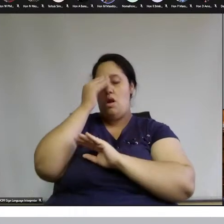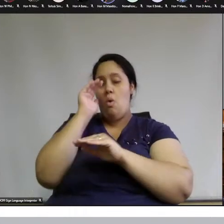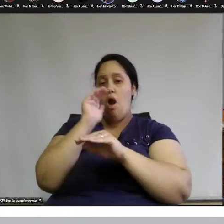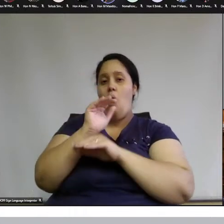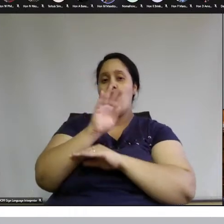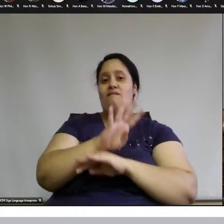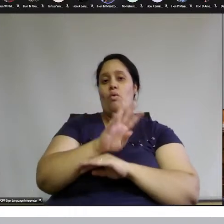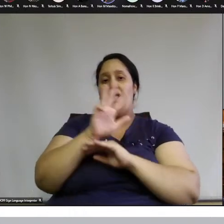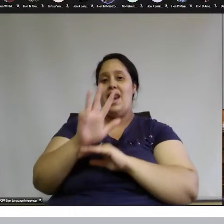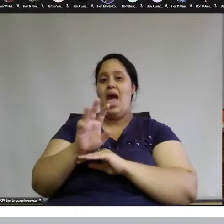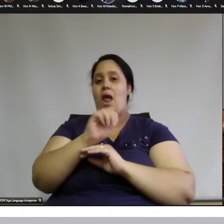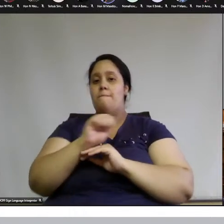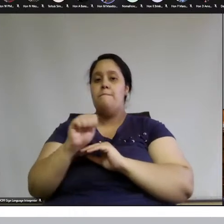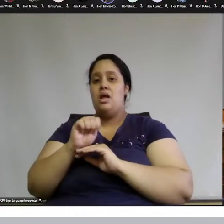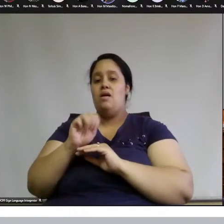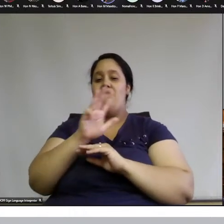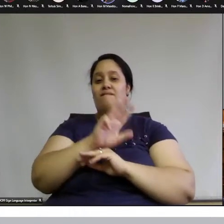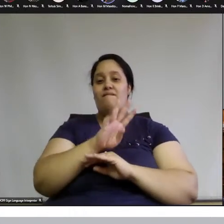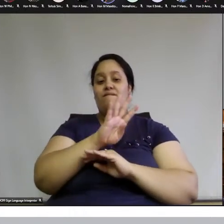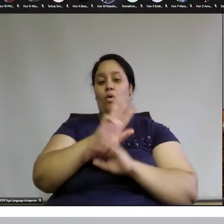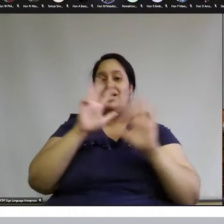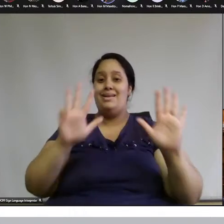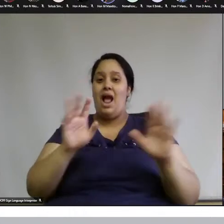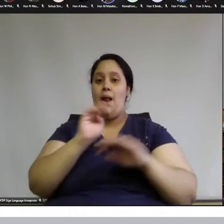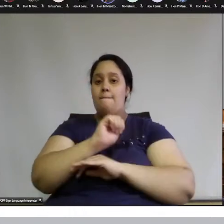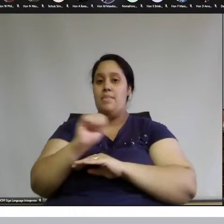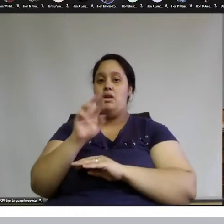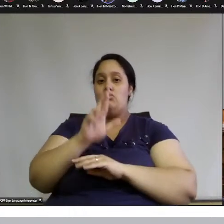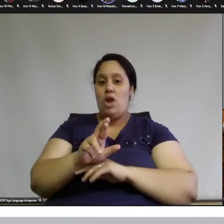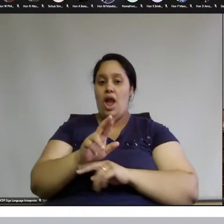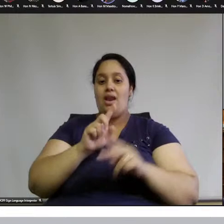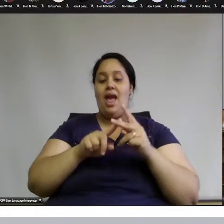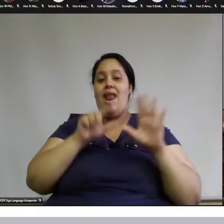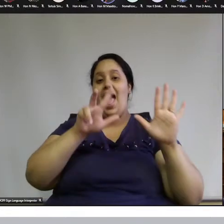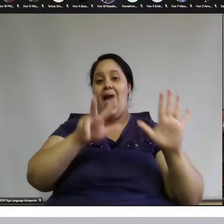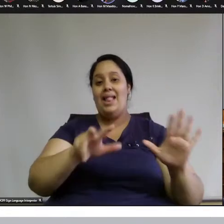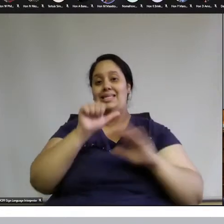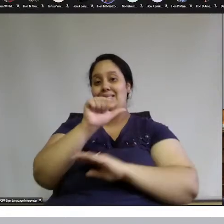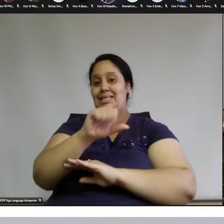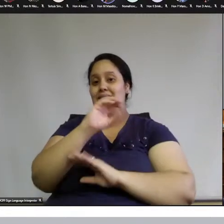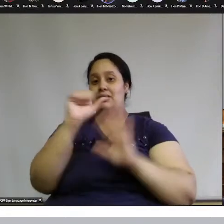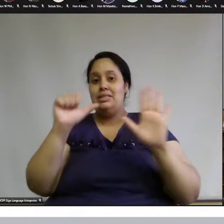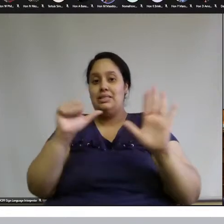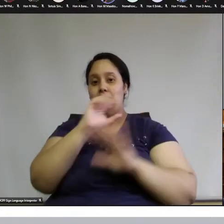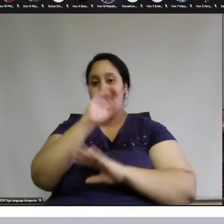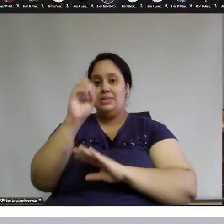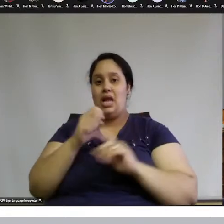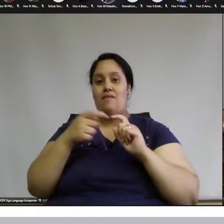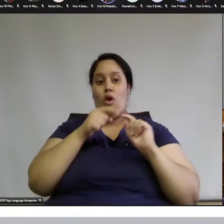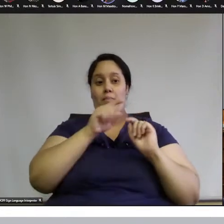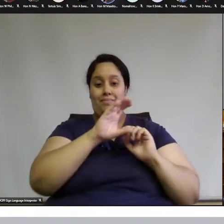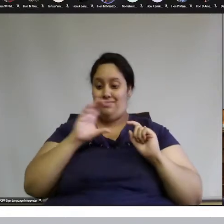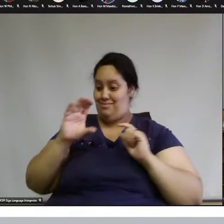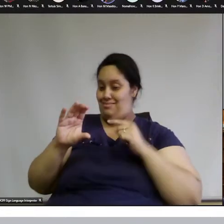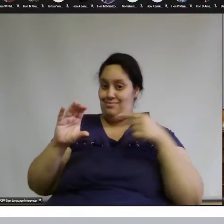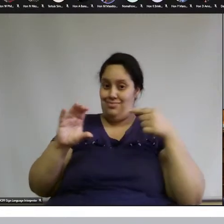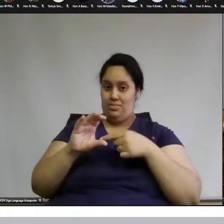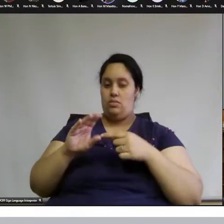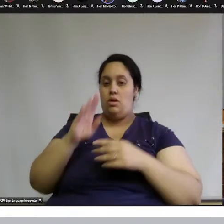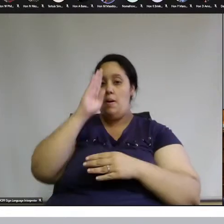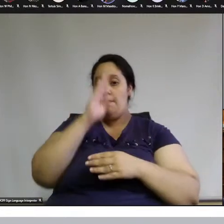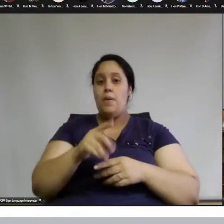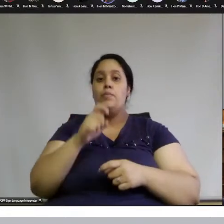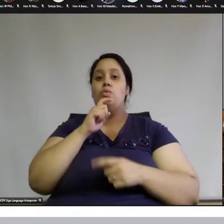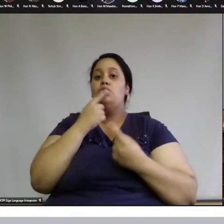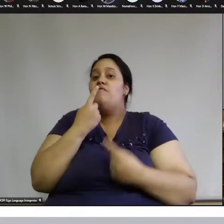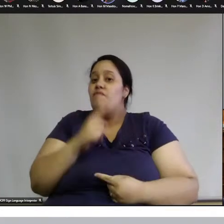49 million rands, or over 86% of this money, will go directly to creating affordable housing